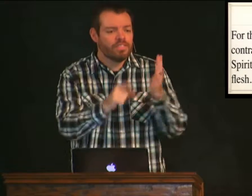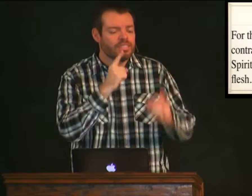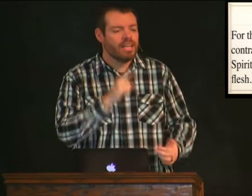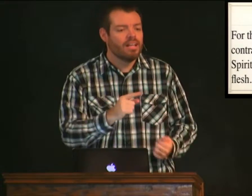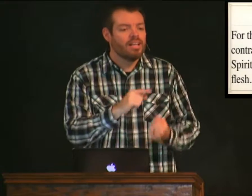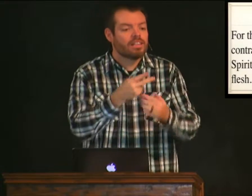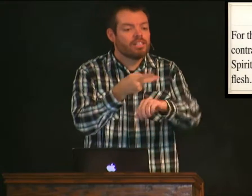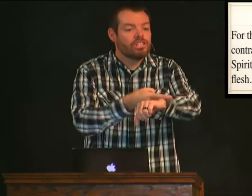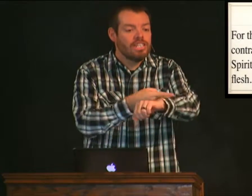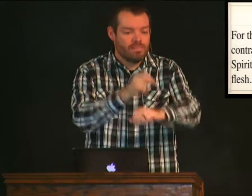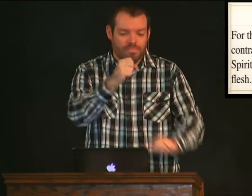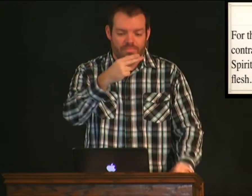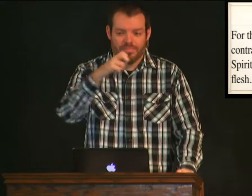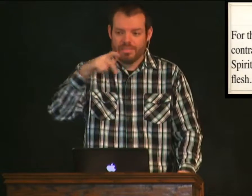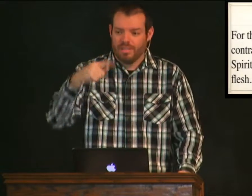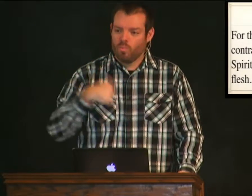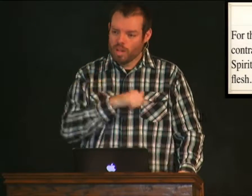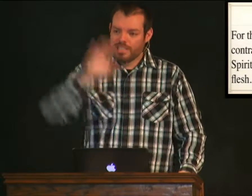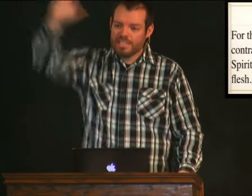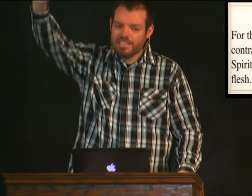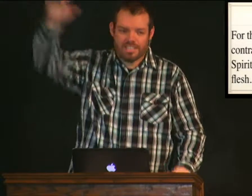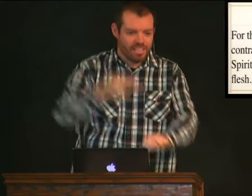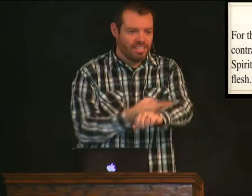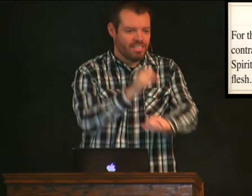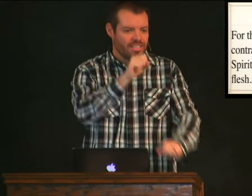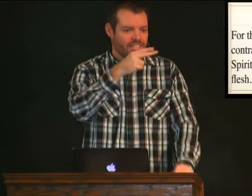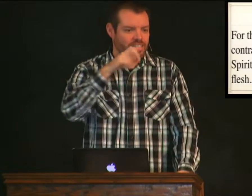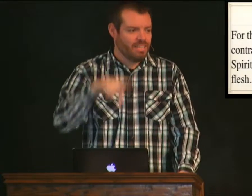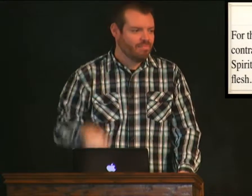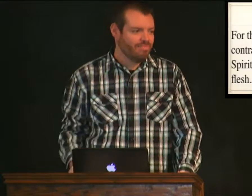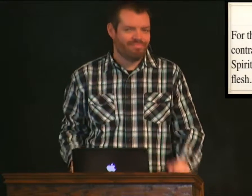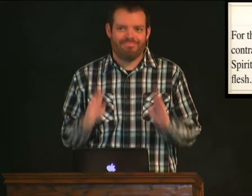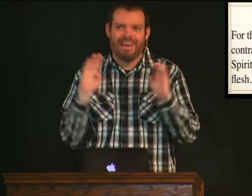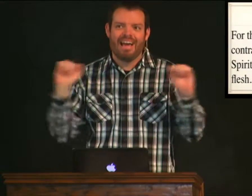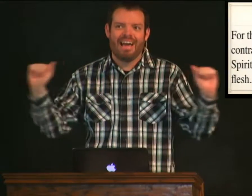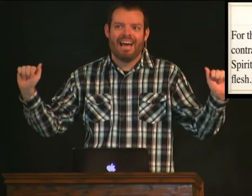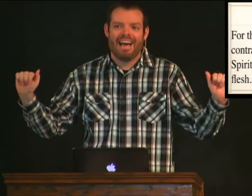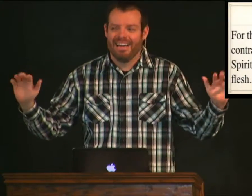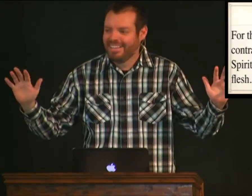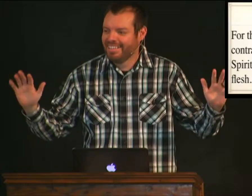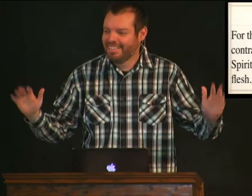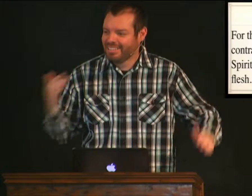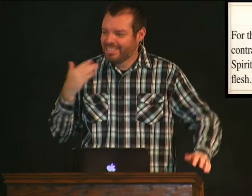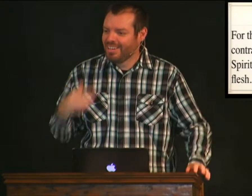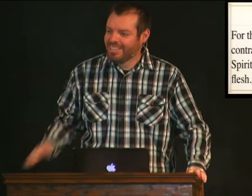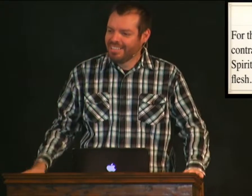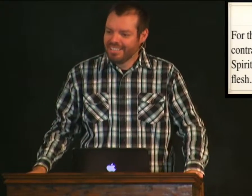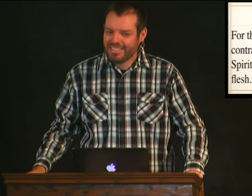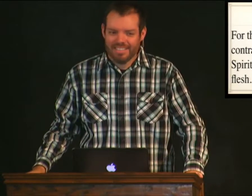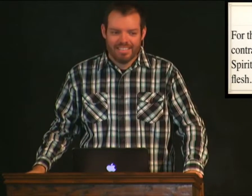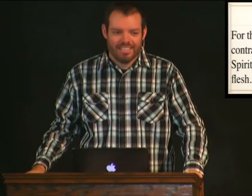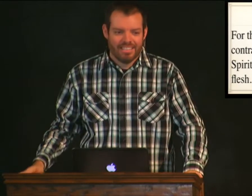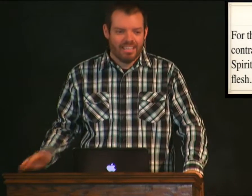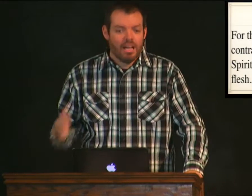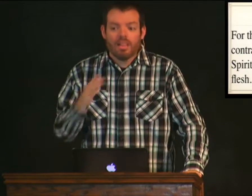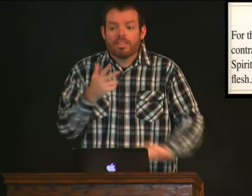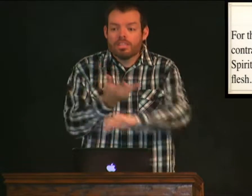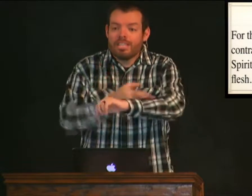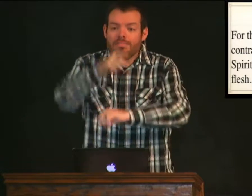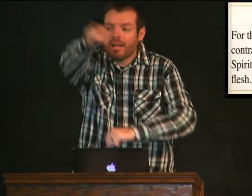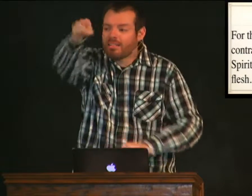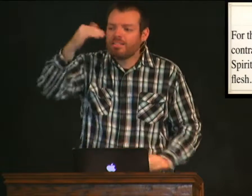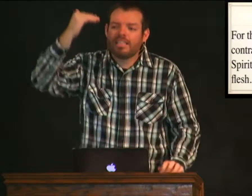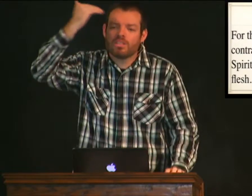Like the first step, the sheep. We are His sheep. Bah, you know?